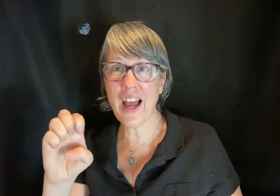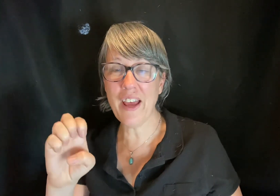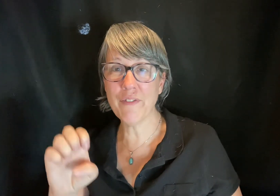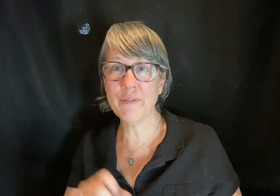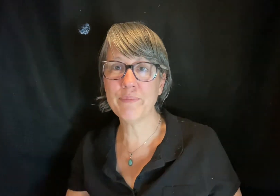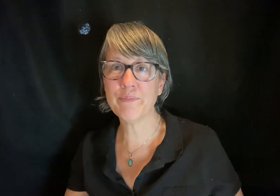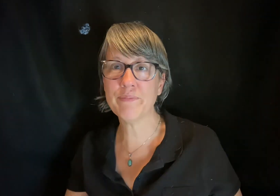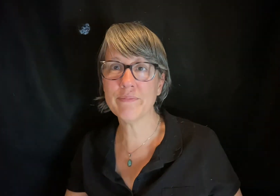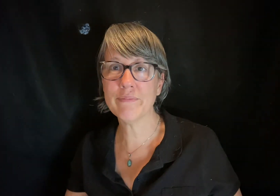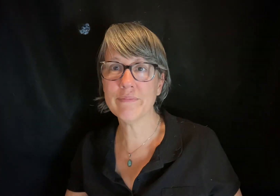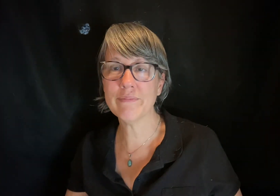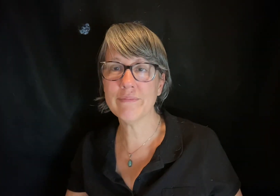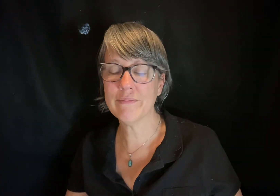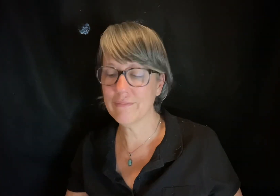drive.